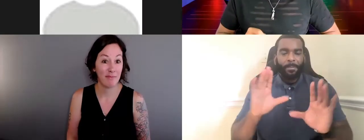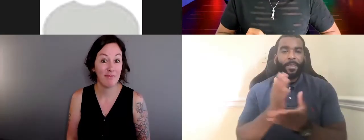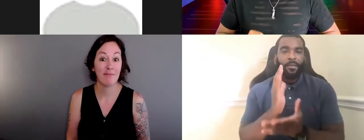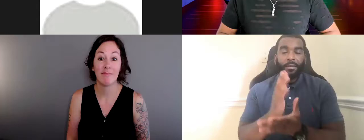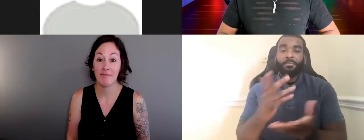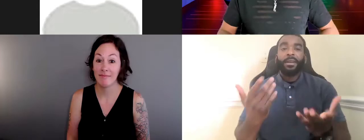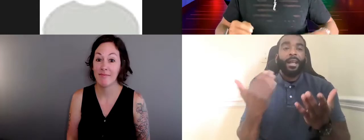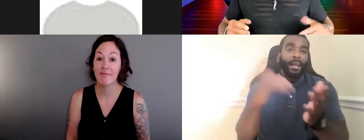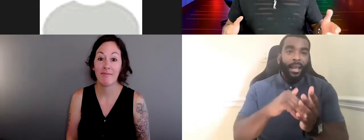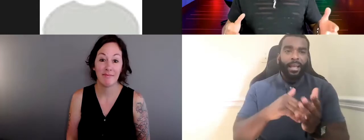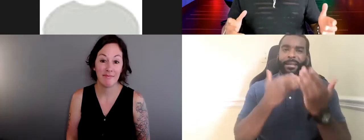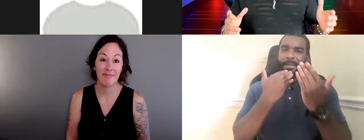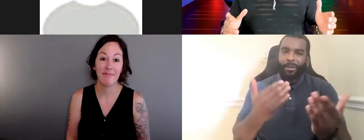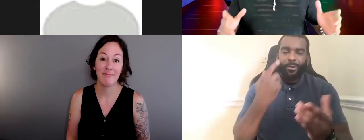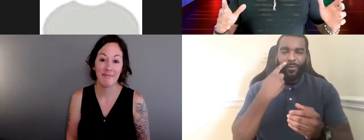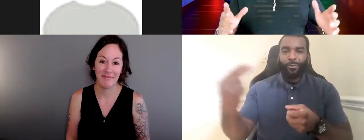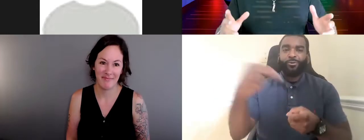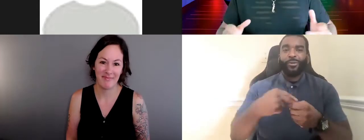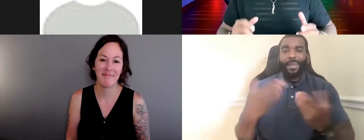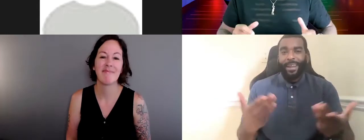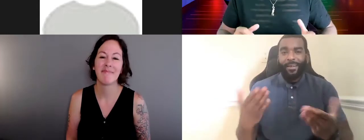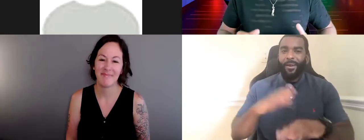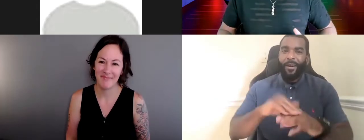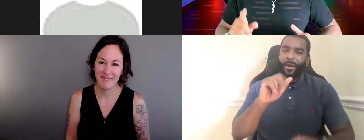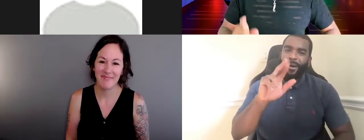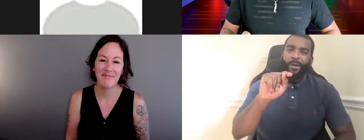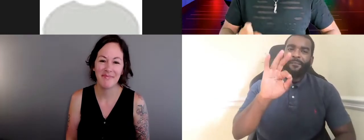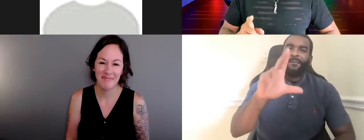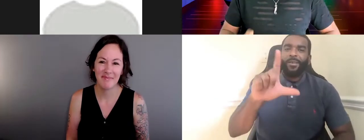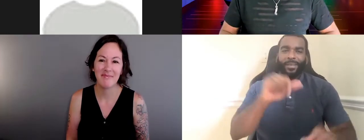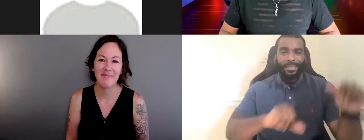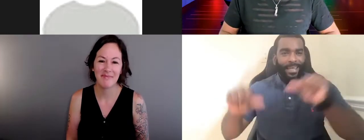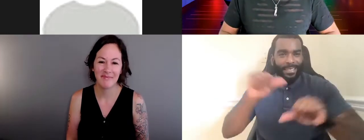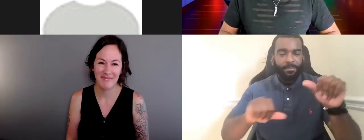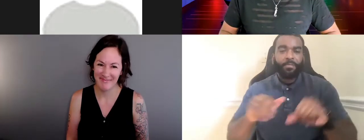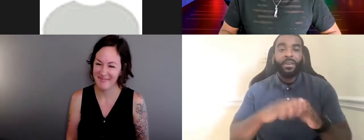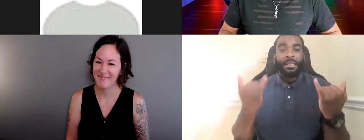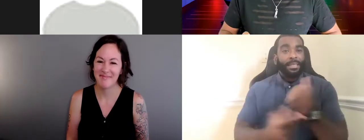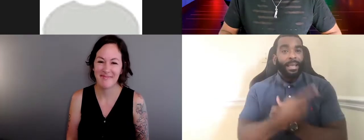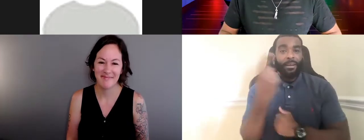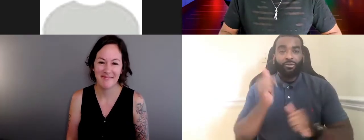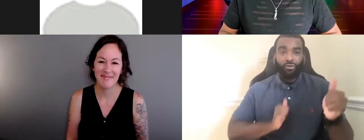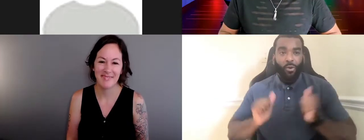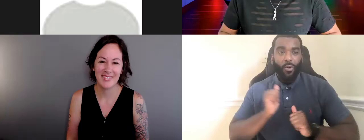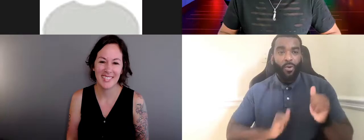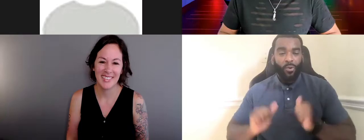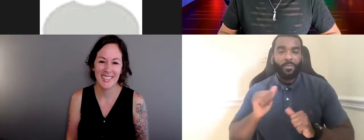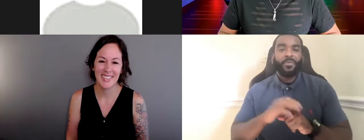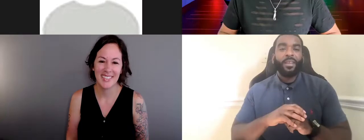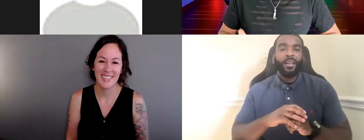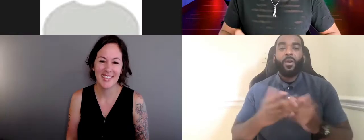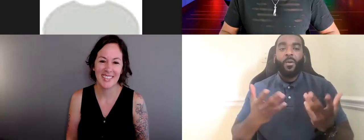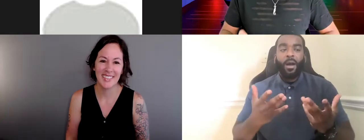Thanks again for joining me here on Artful Science. Today's show is Emboxed